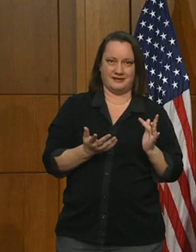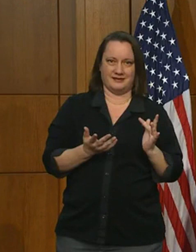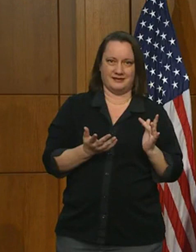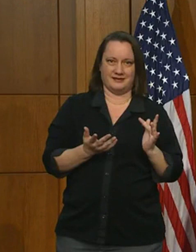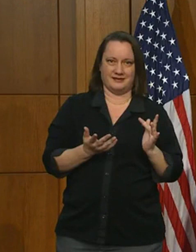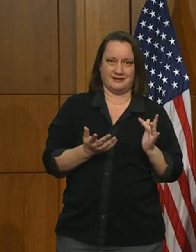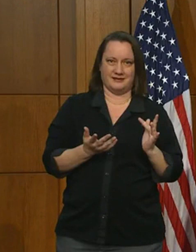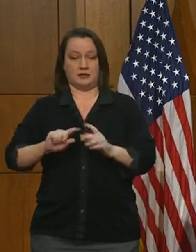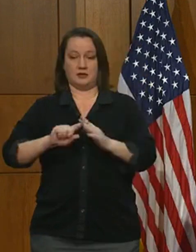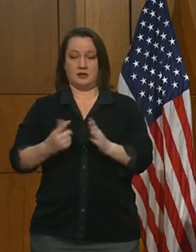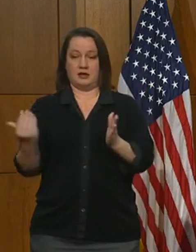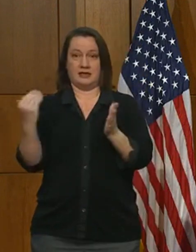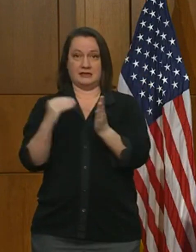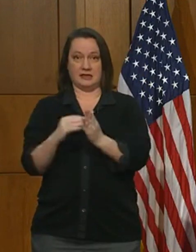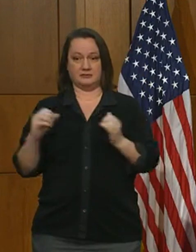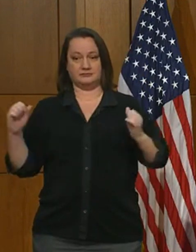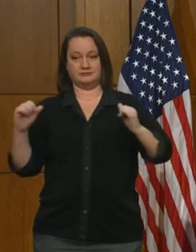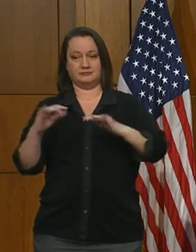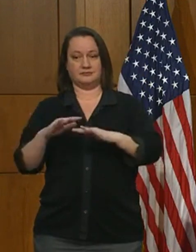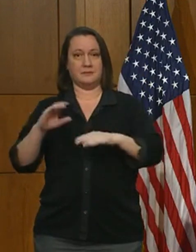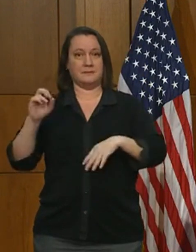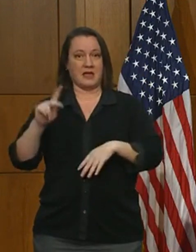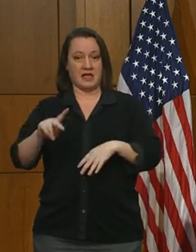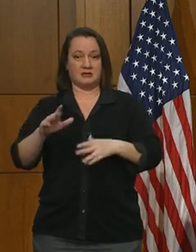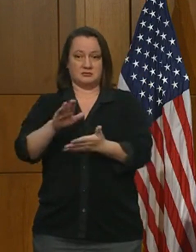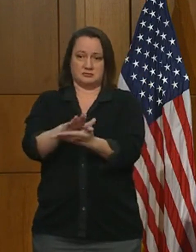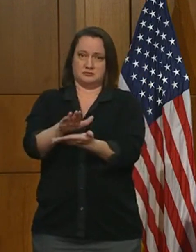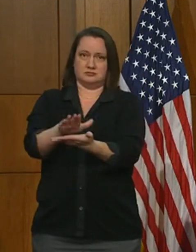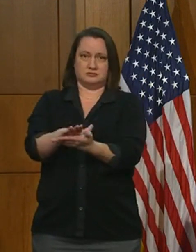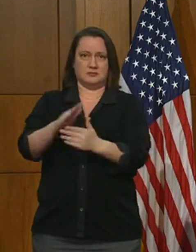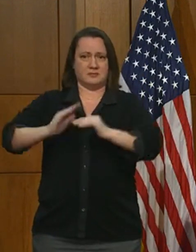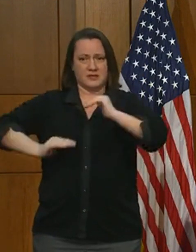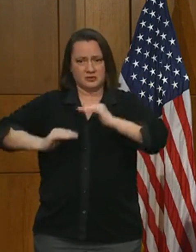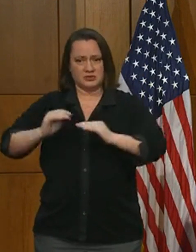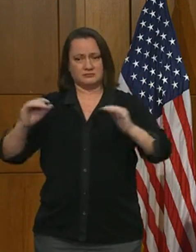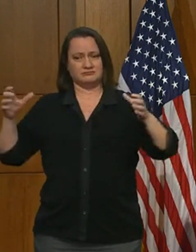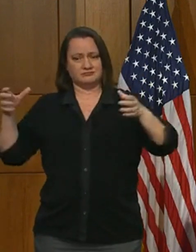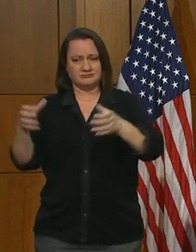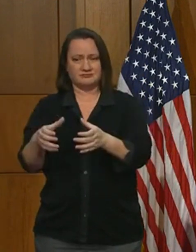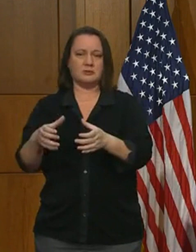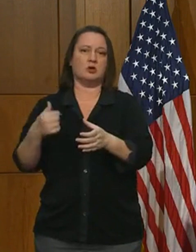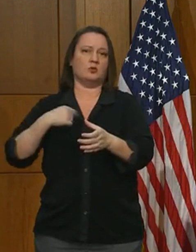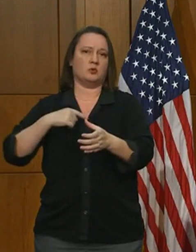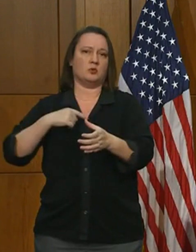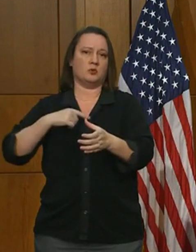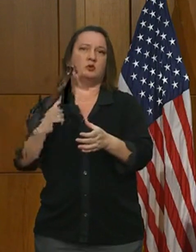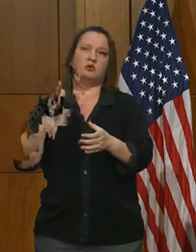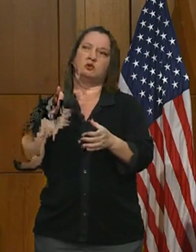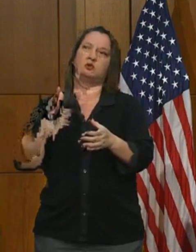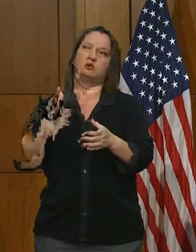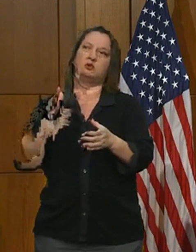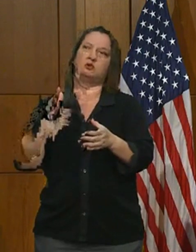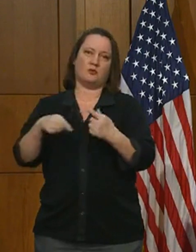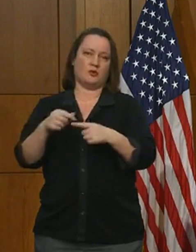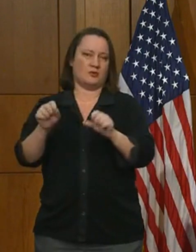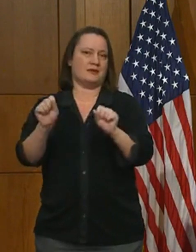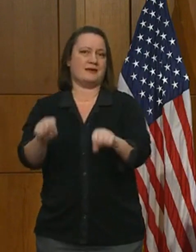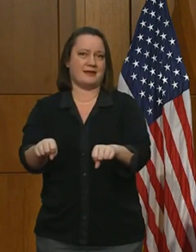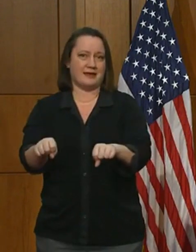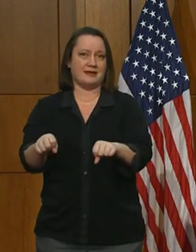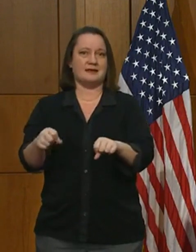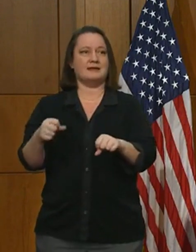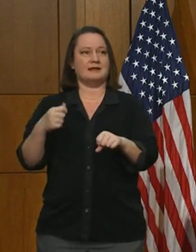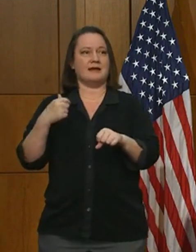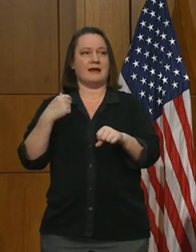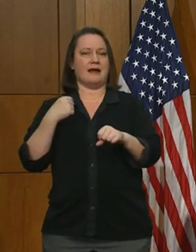the classroom, we will do that. And again, you've heard me say this before, I'm a glasses half full person, but